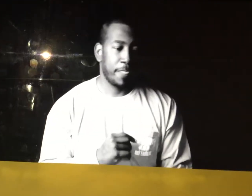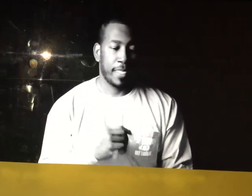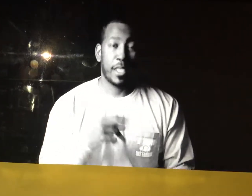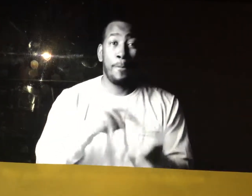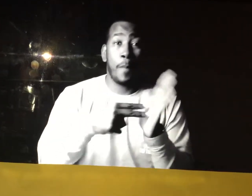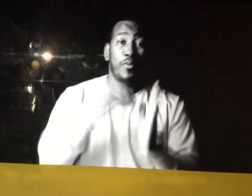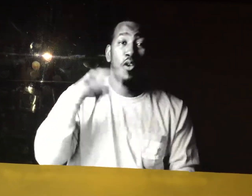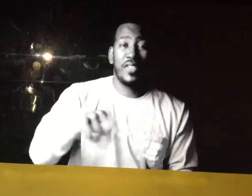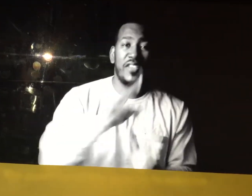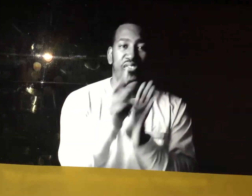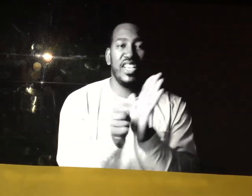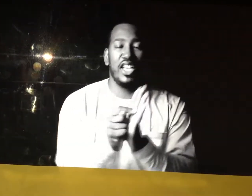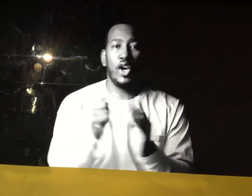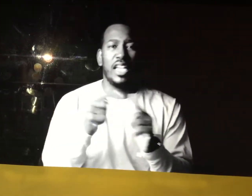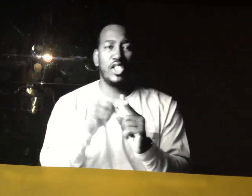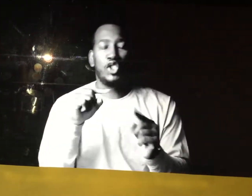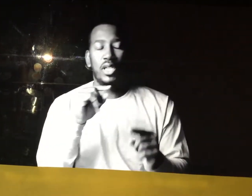So today I want to talk about what it's like to be deaf.